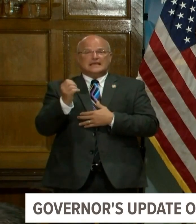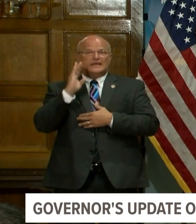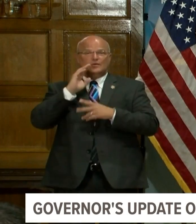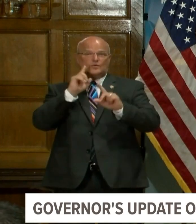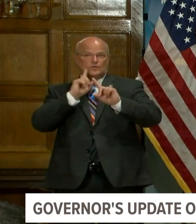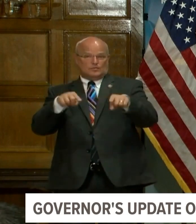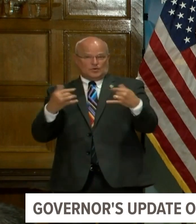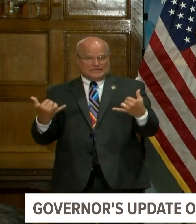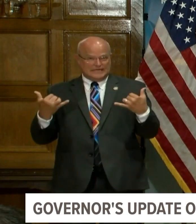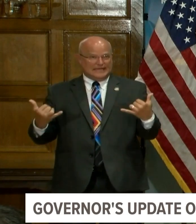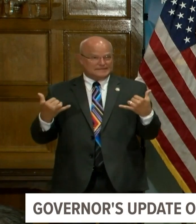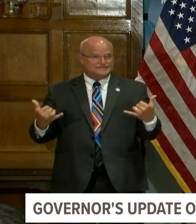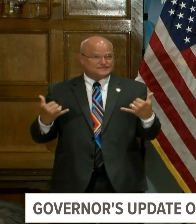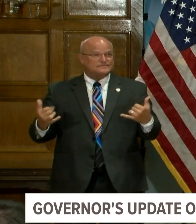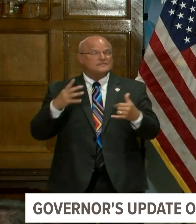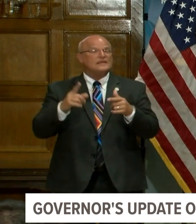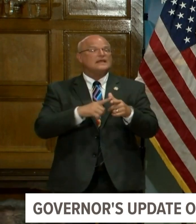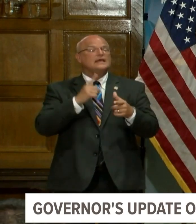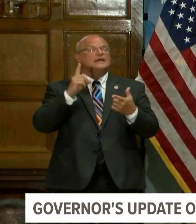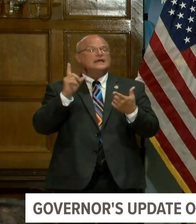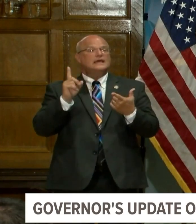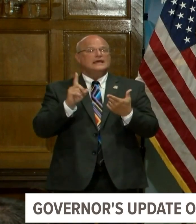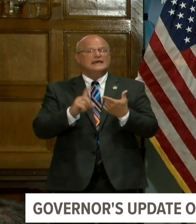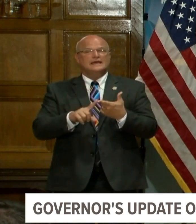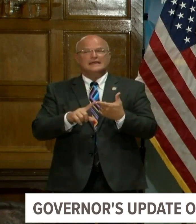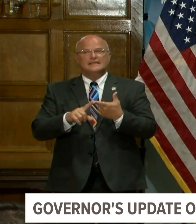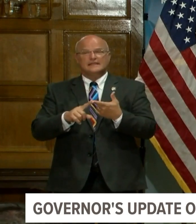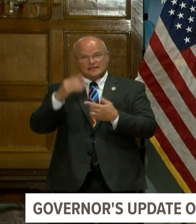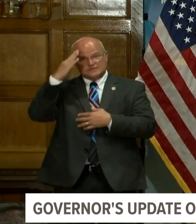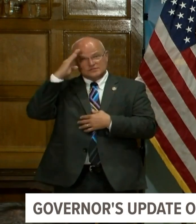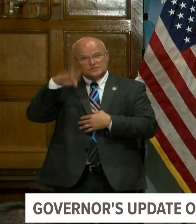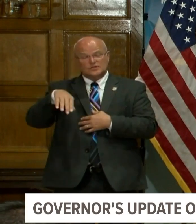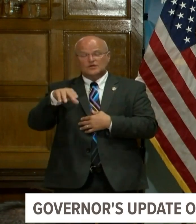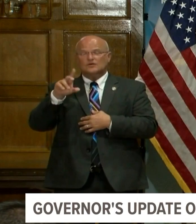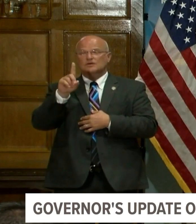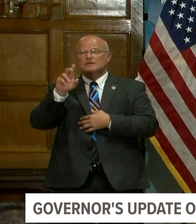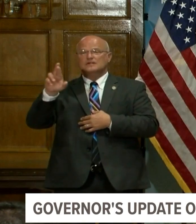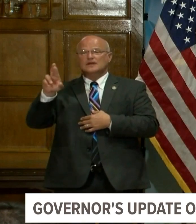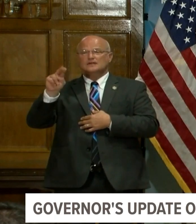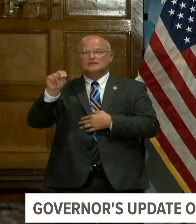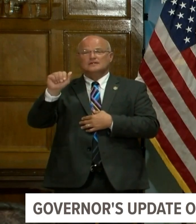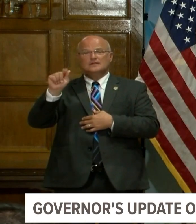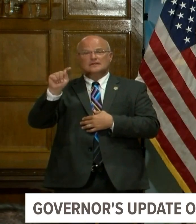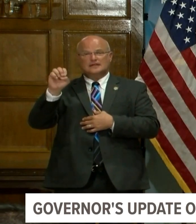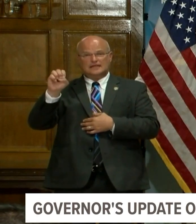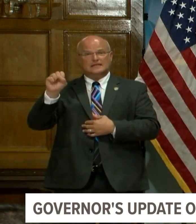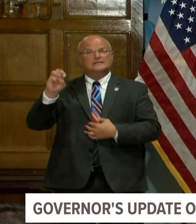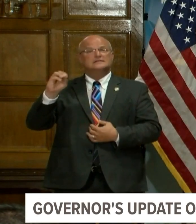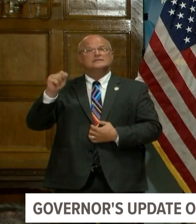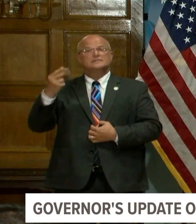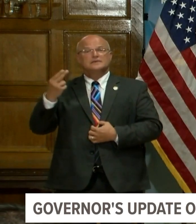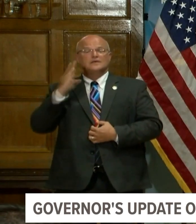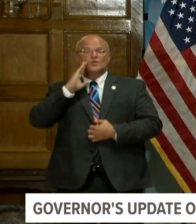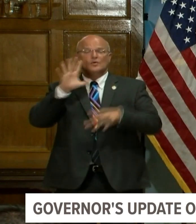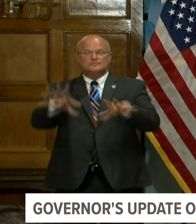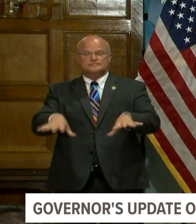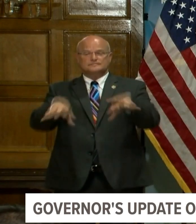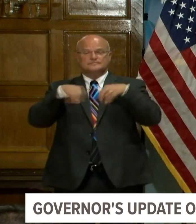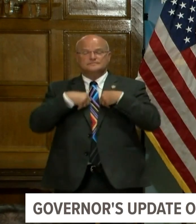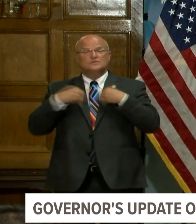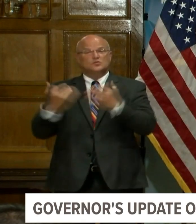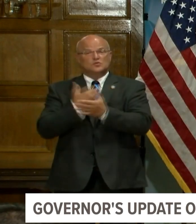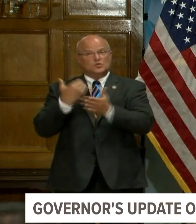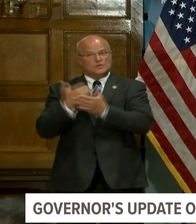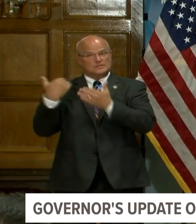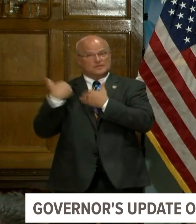give the report today. And then, as you know, Dr. Nate Smith will be taking on new